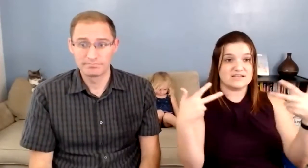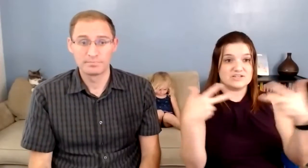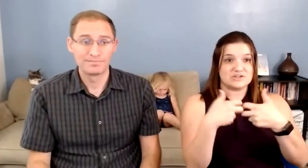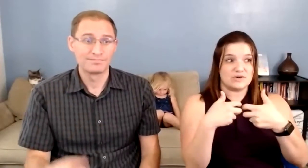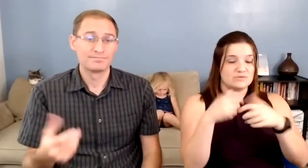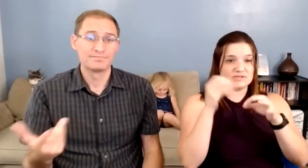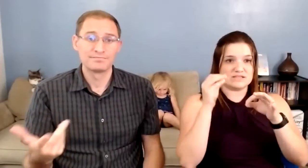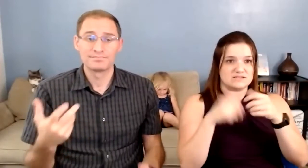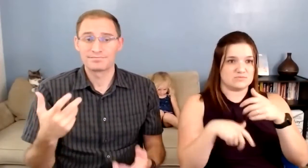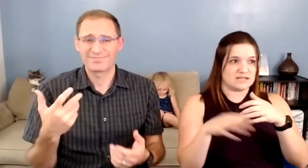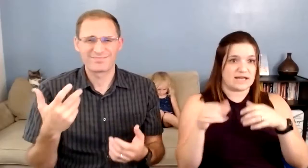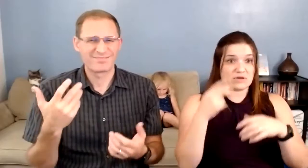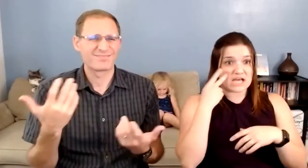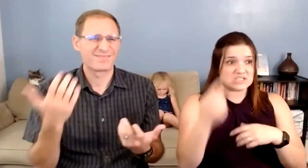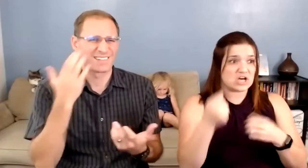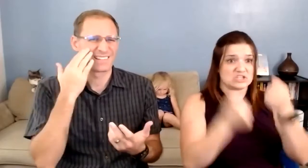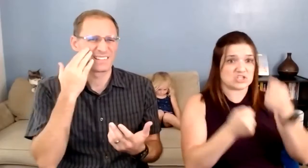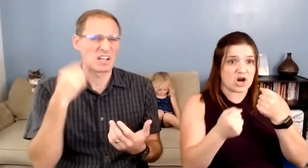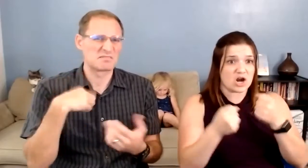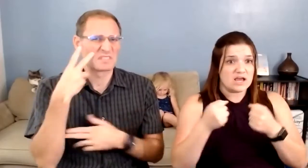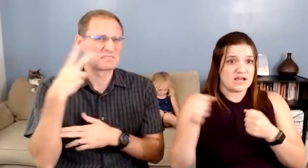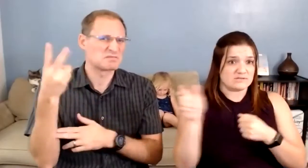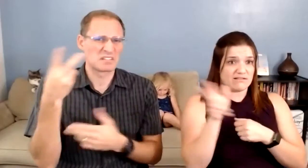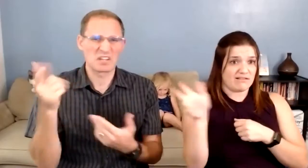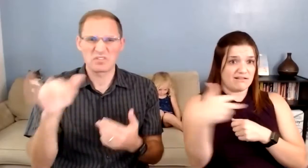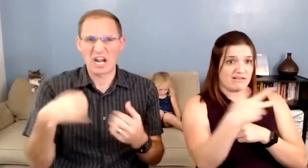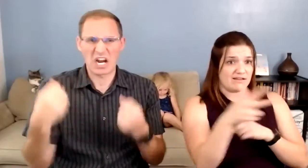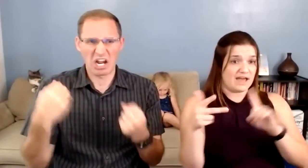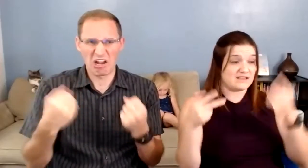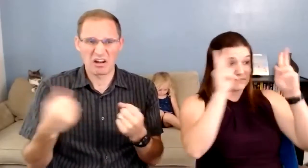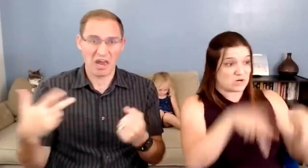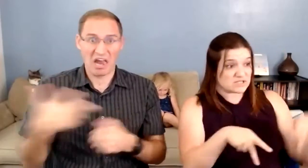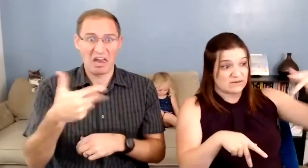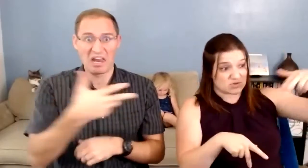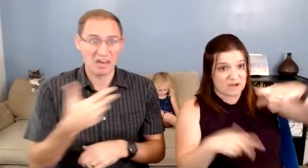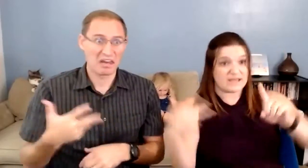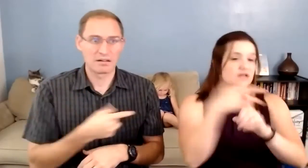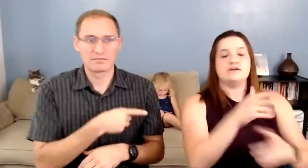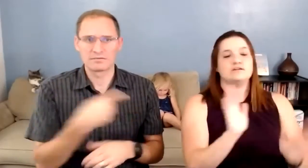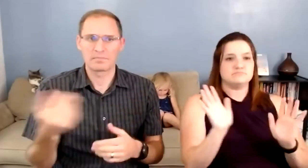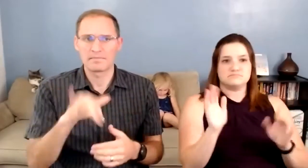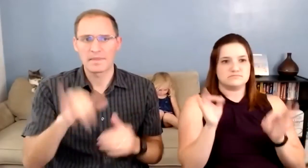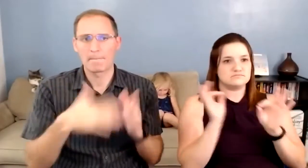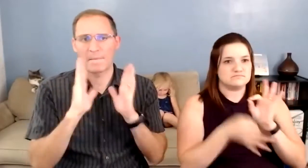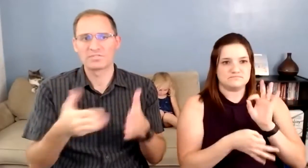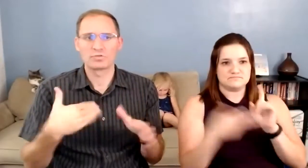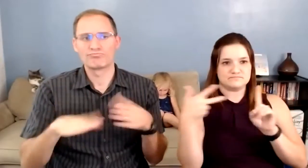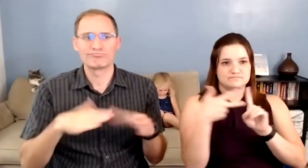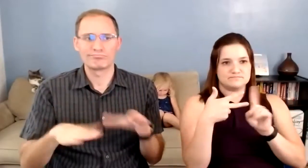classifiers. So it wasn't like, oh yeah, I saw this car. He was like, ah, and then this person, he was walking, and then